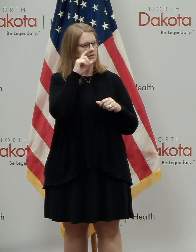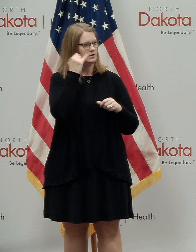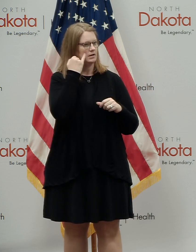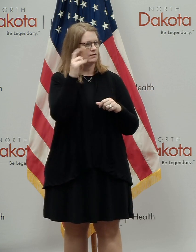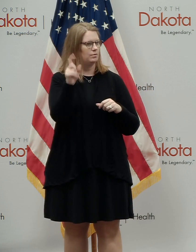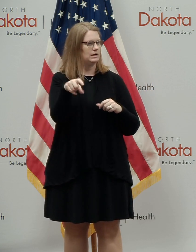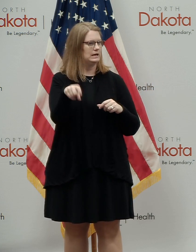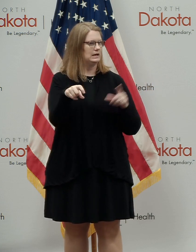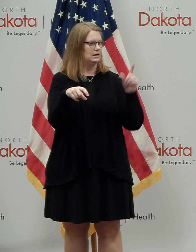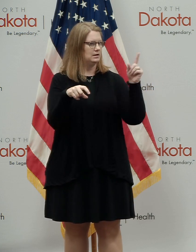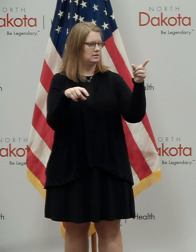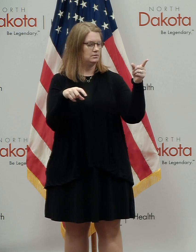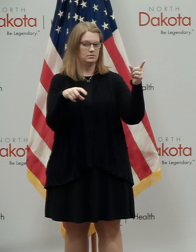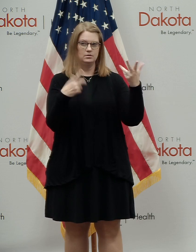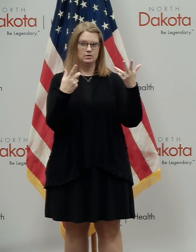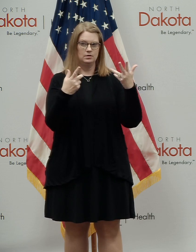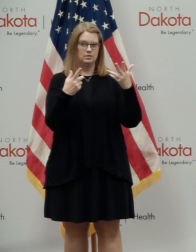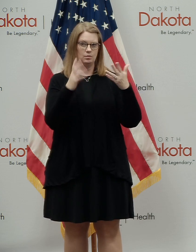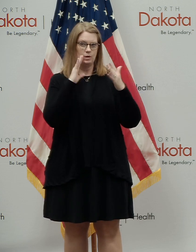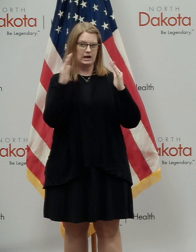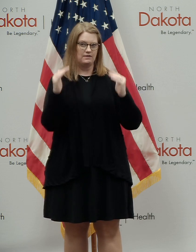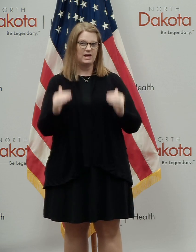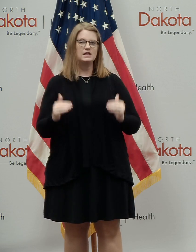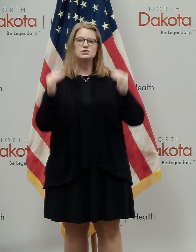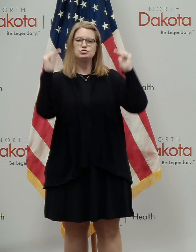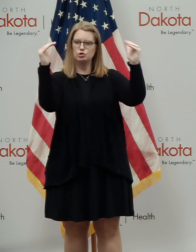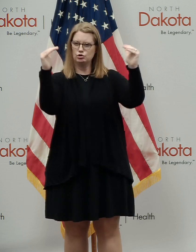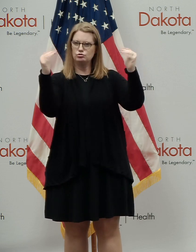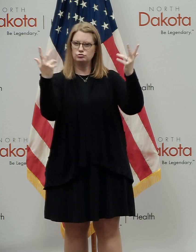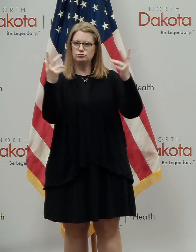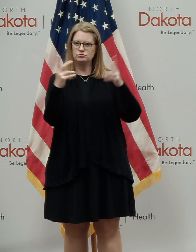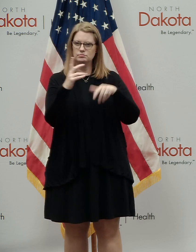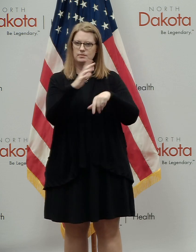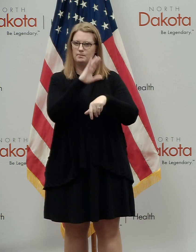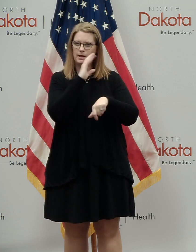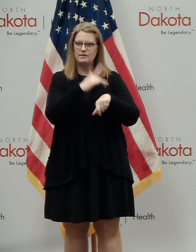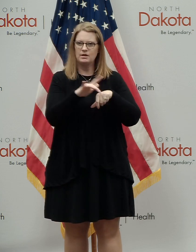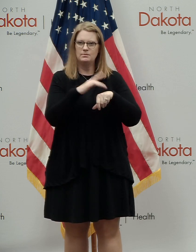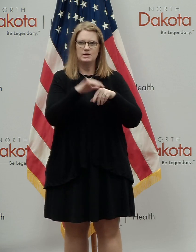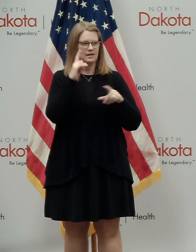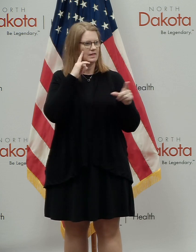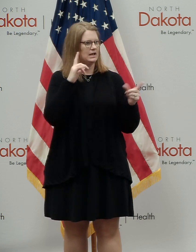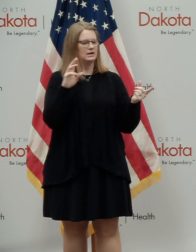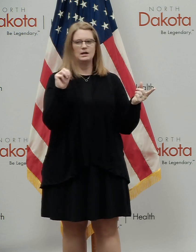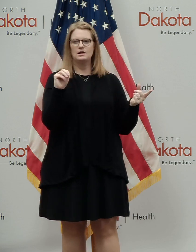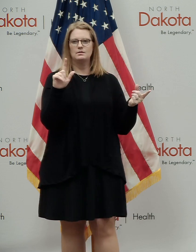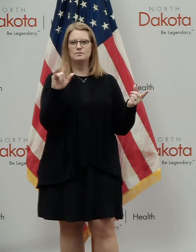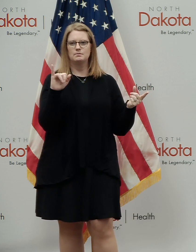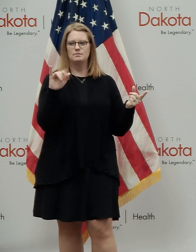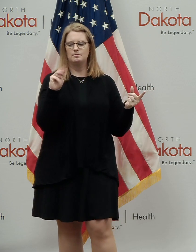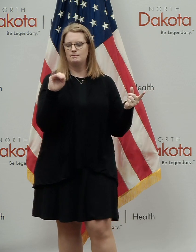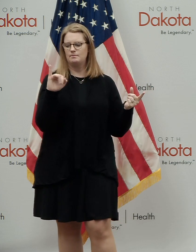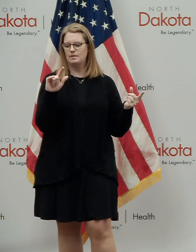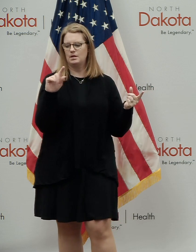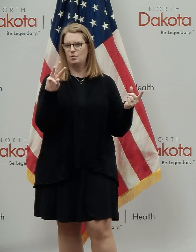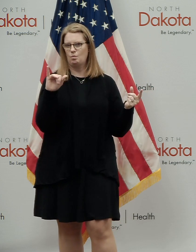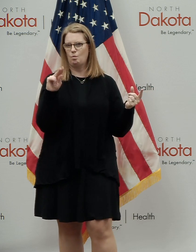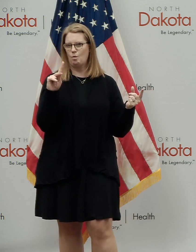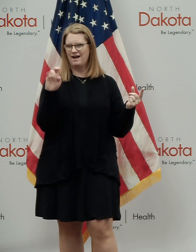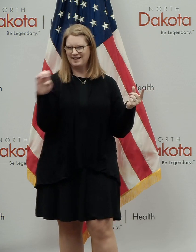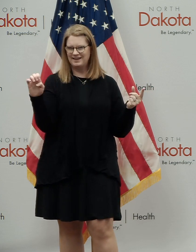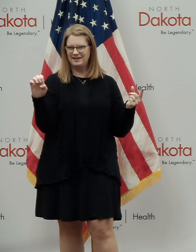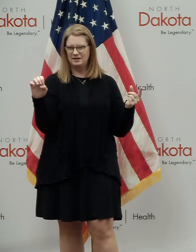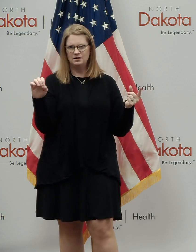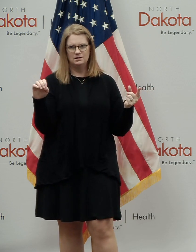were needed, we'd have surge capacity. But I think what you're talking about was in Milwaukee. I'd heard that as well. But we are a